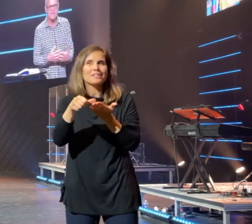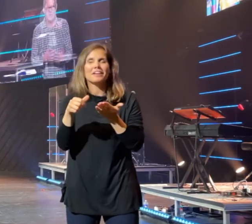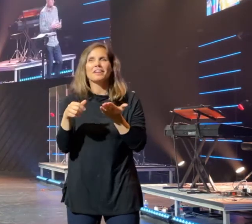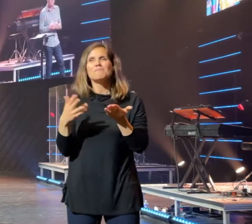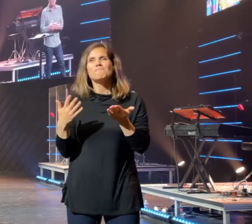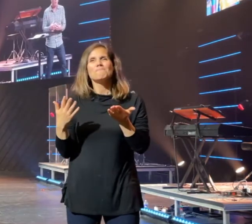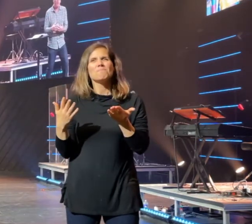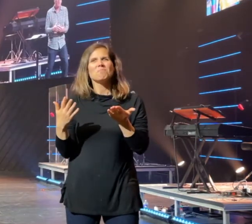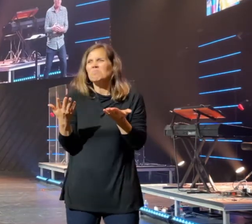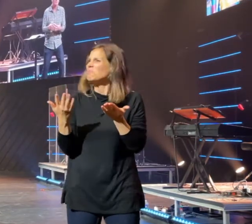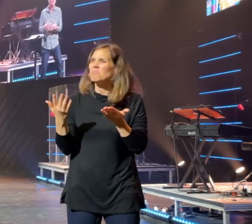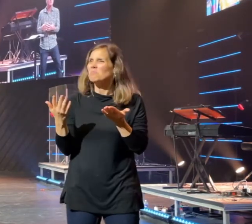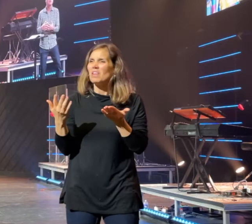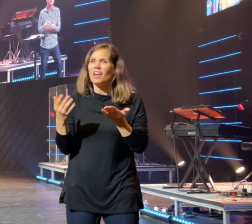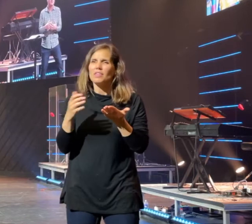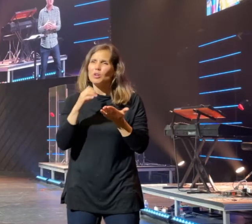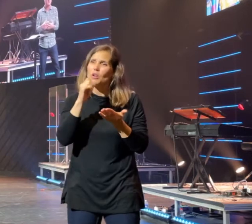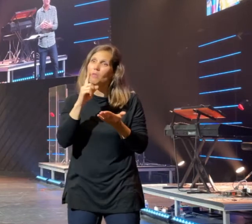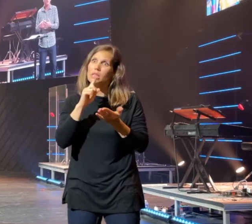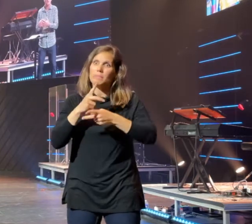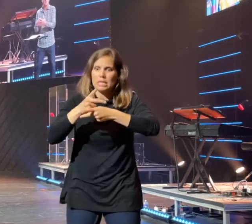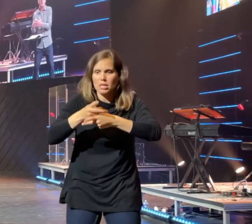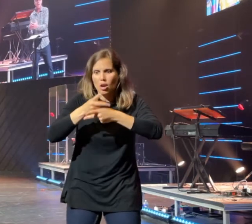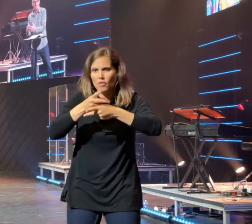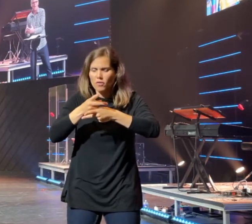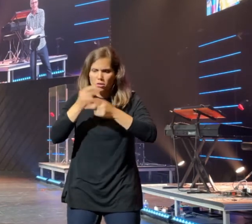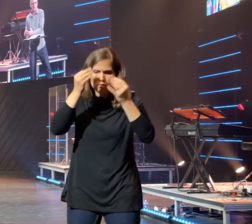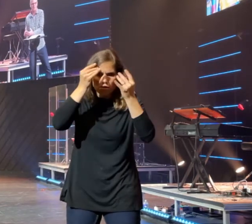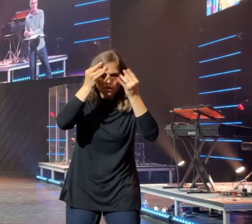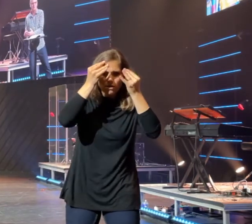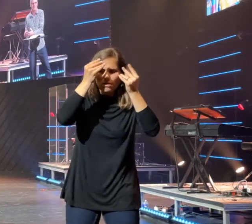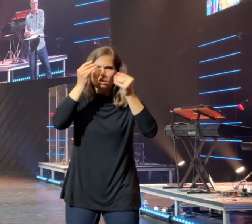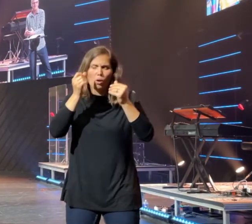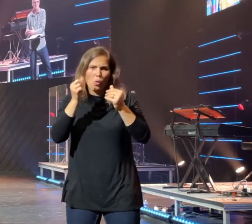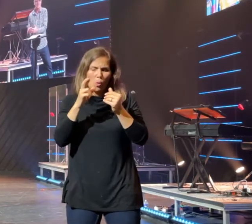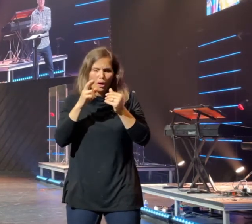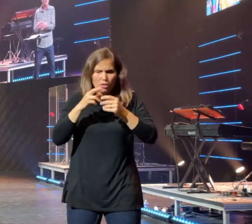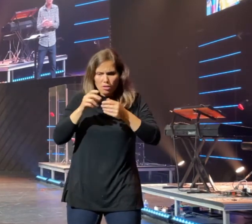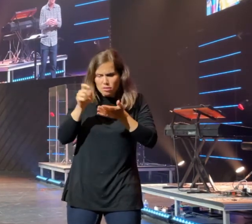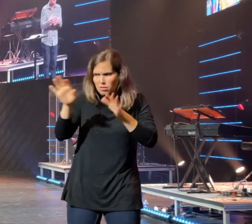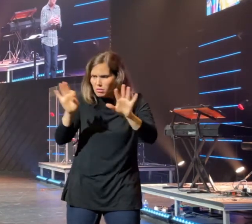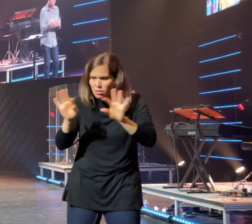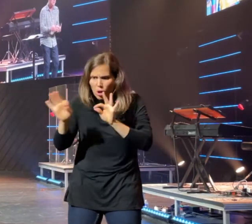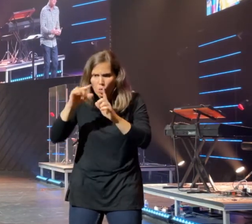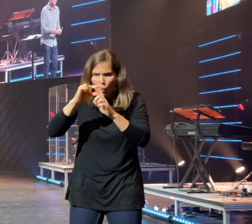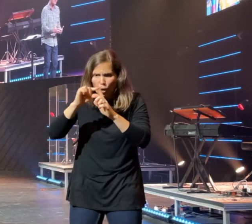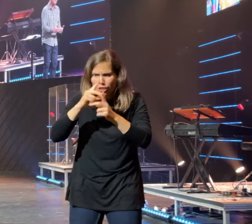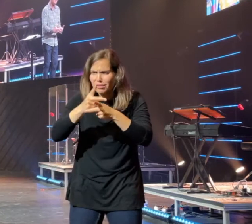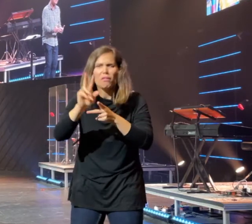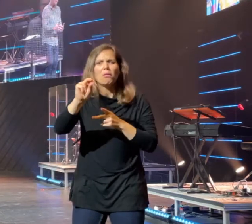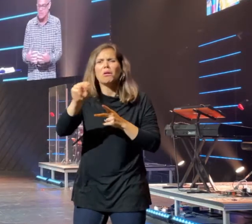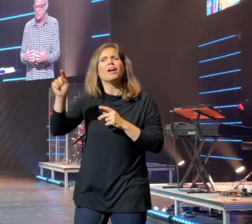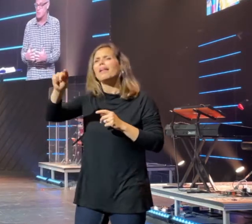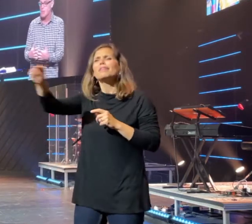it's I don't think there's a lot of thought that went to it in the sense of they didn't go to a library to write these things. These were about particular